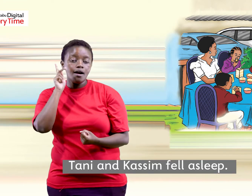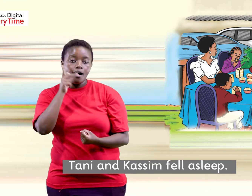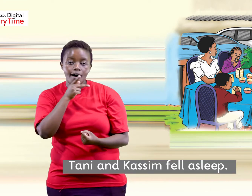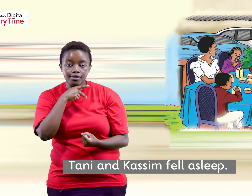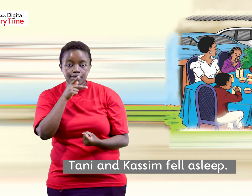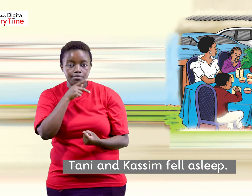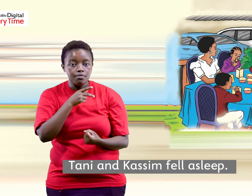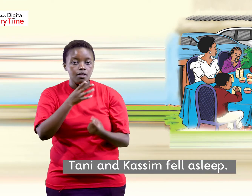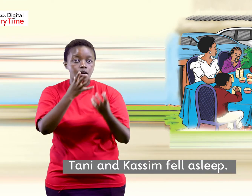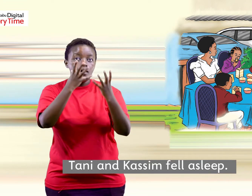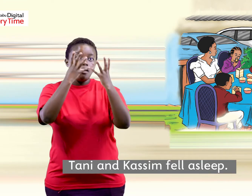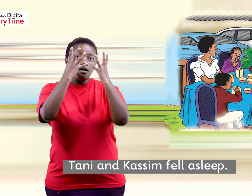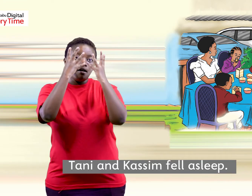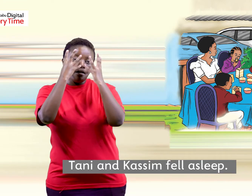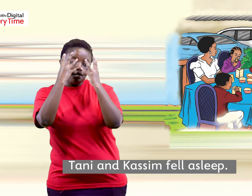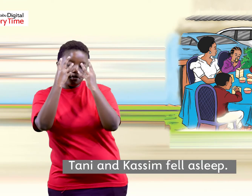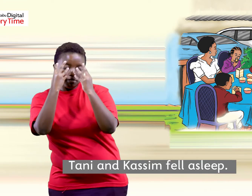Tani and Kasim fell asleep.